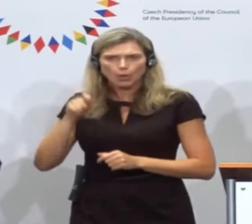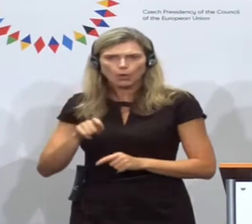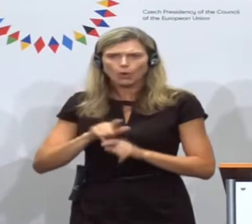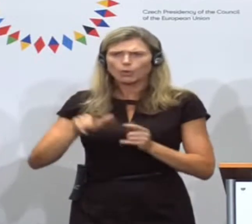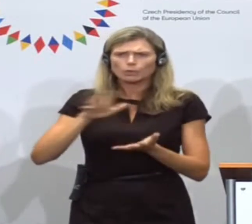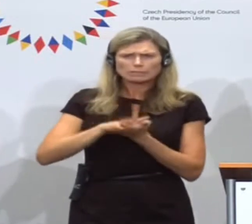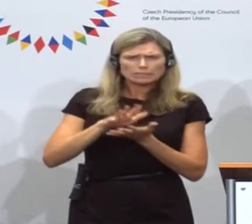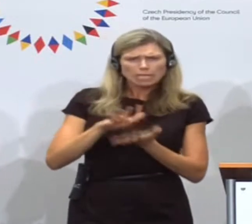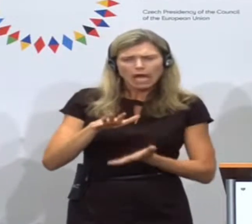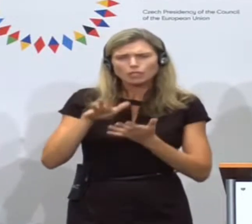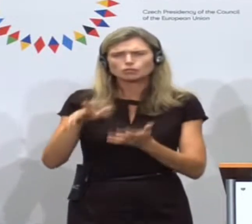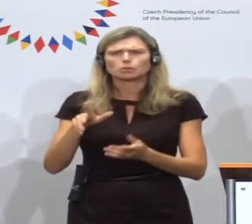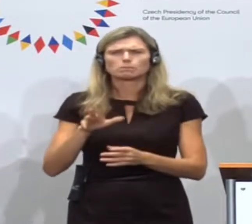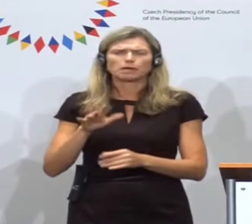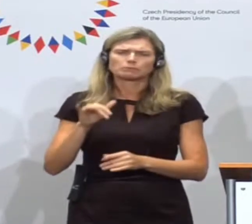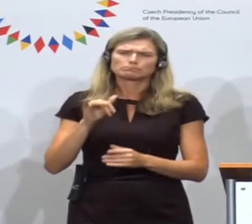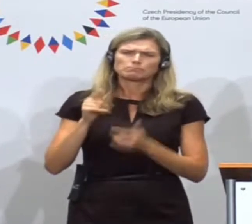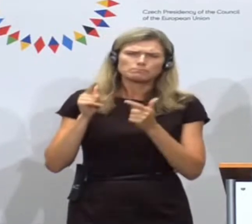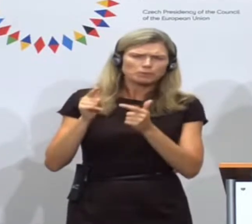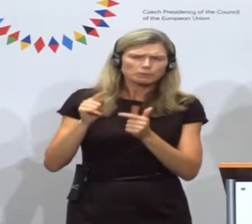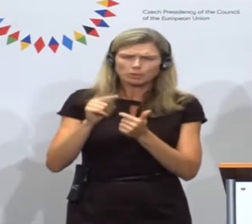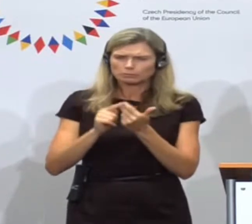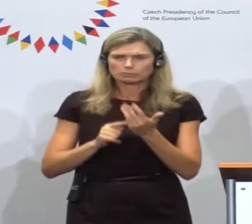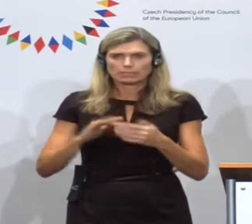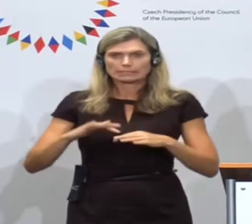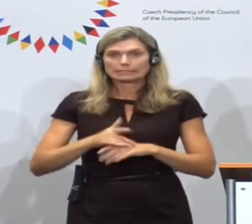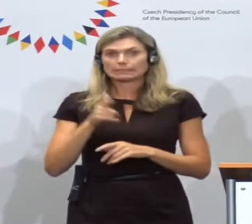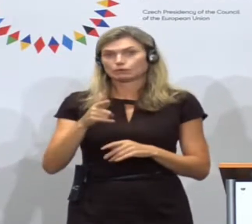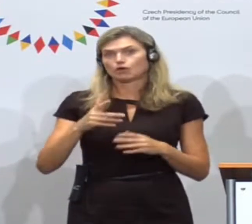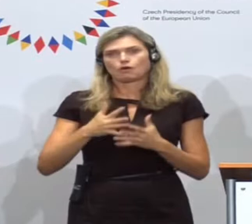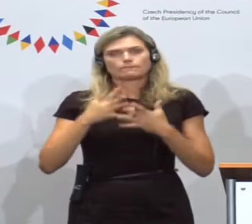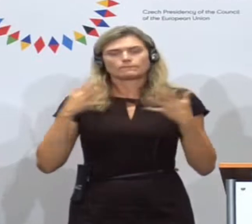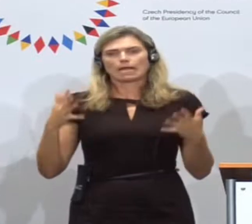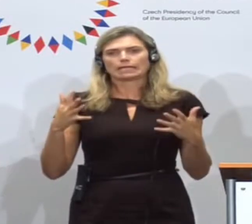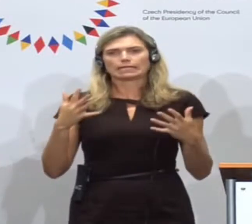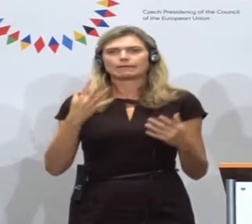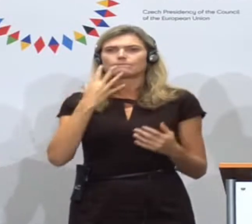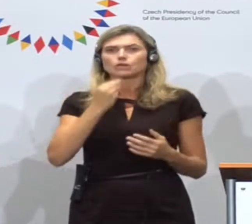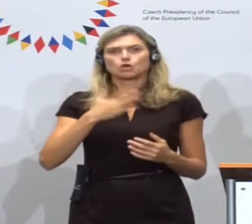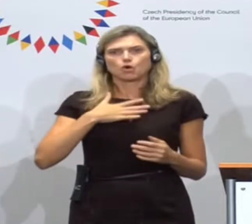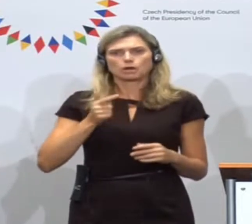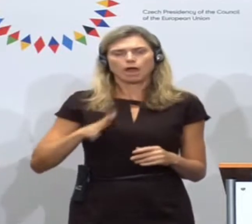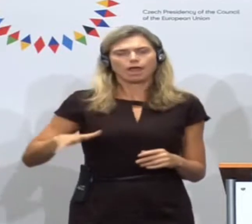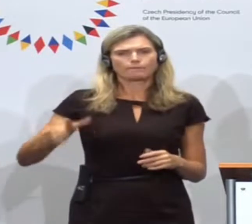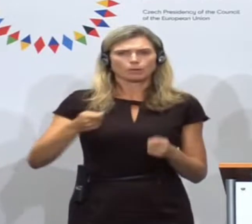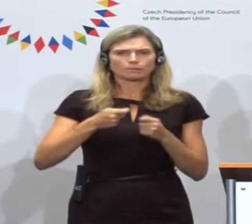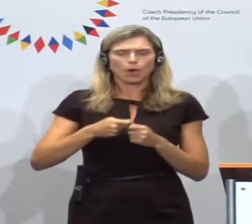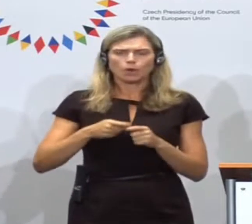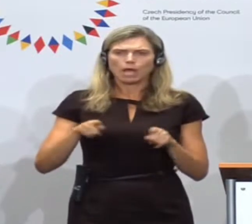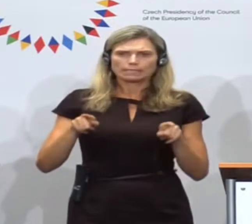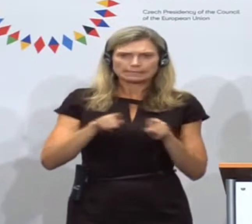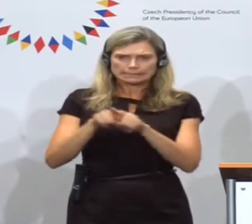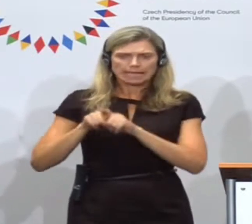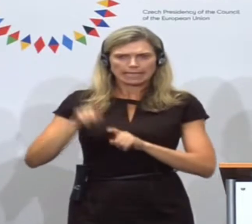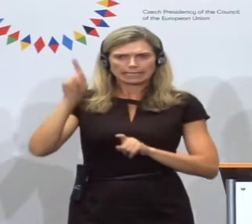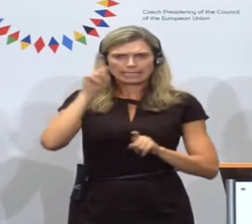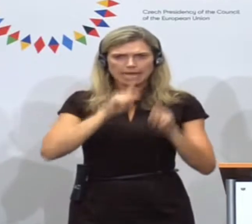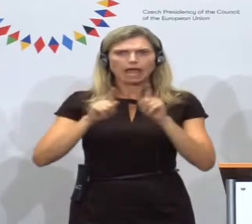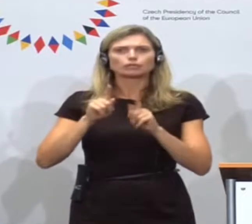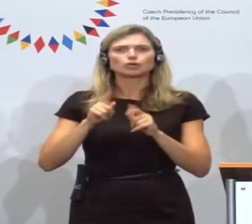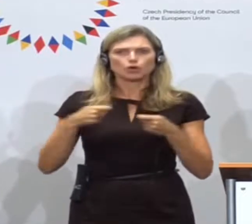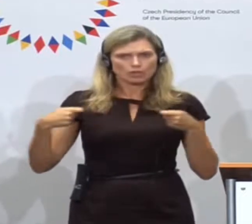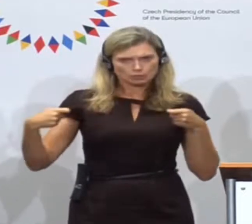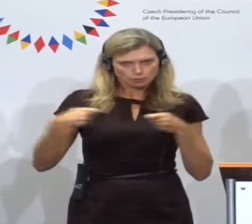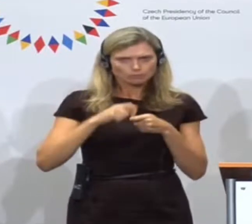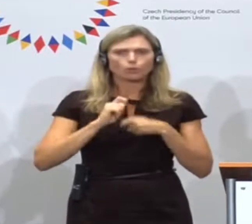again, multilateralism and transatlantic unity are our greater asset to respond to the